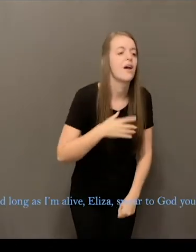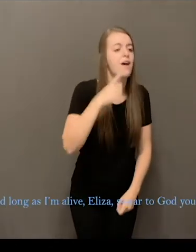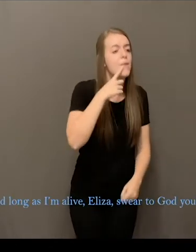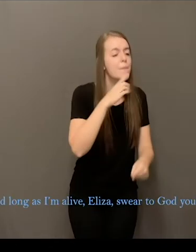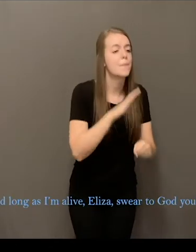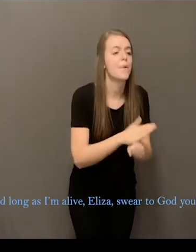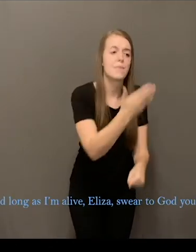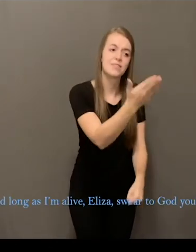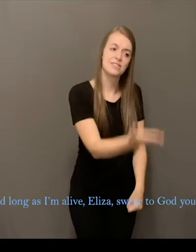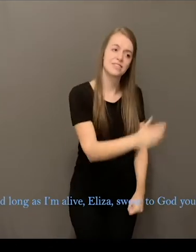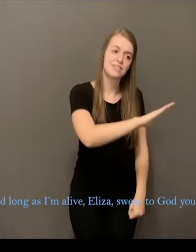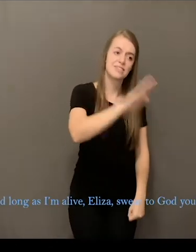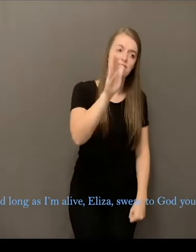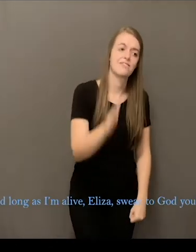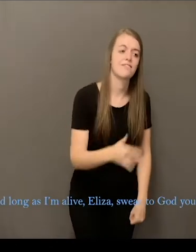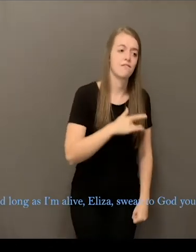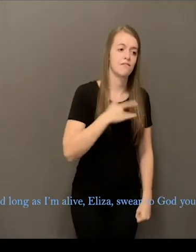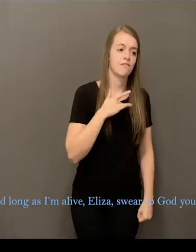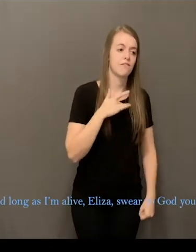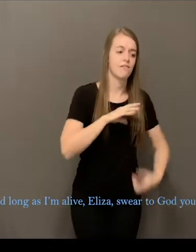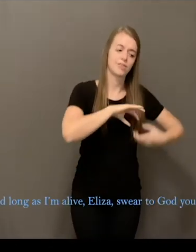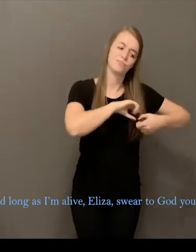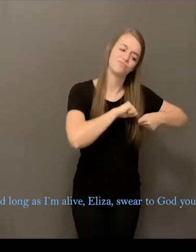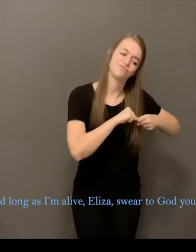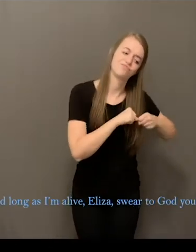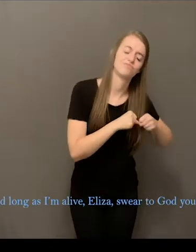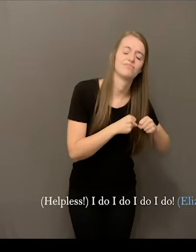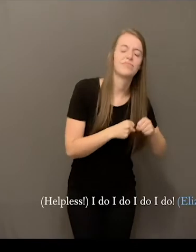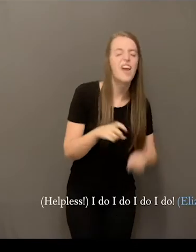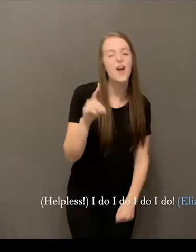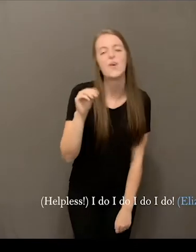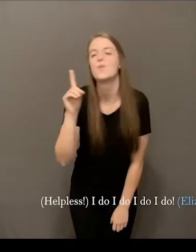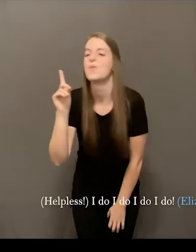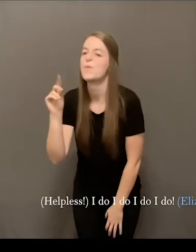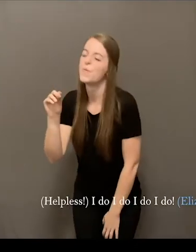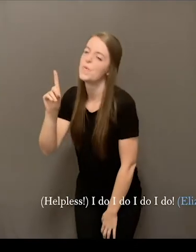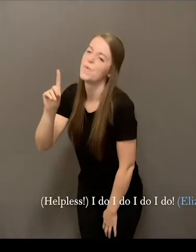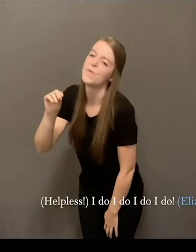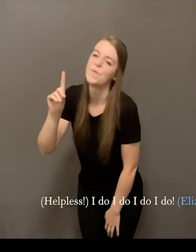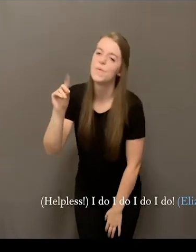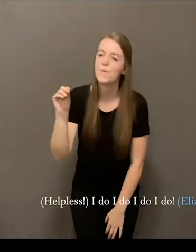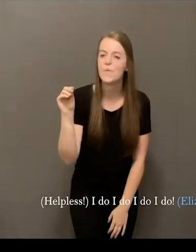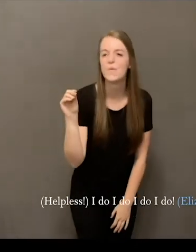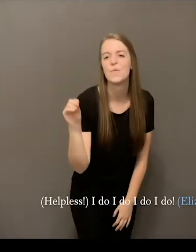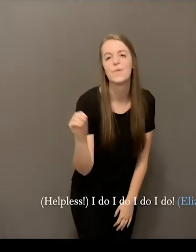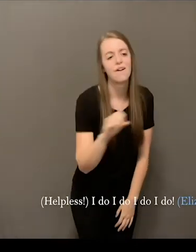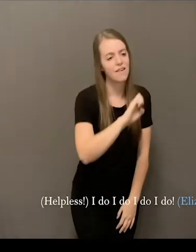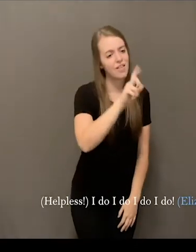was real. As long as I'm alive, Eliza, I swear to God you'll never feel so I'll deal with you.